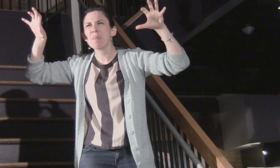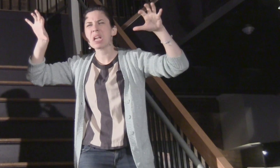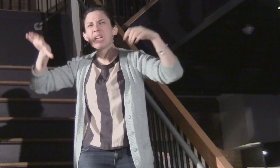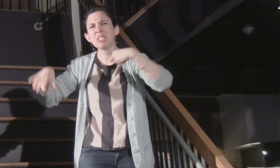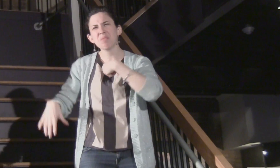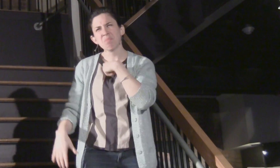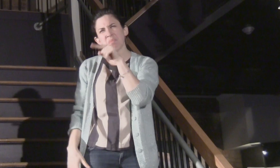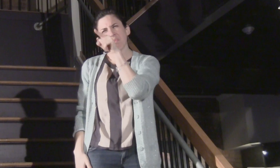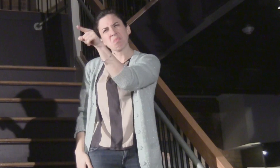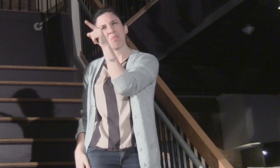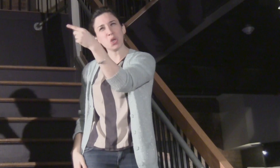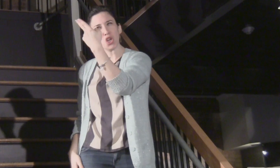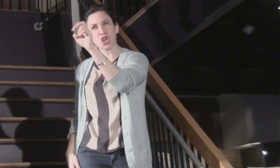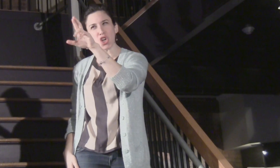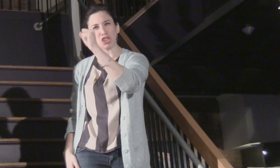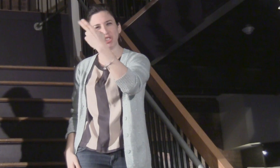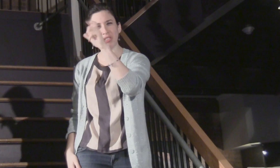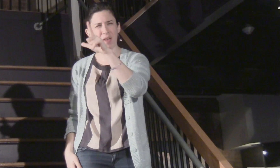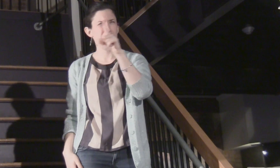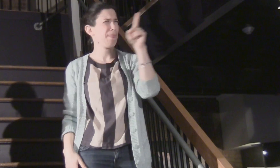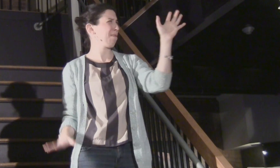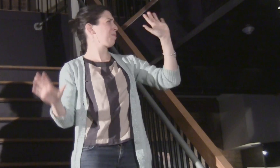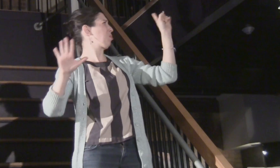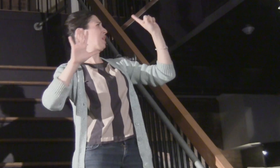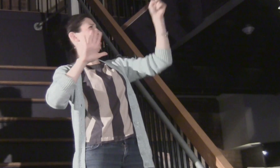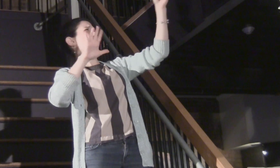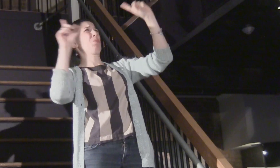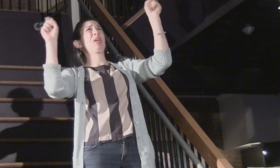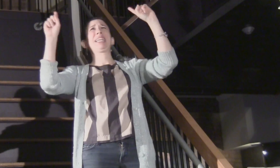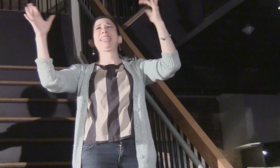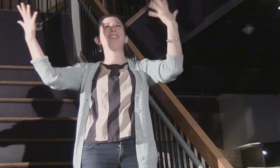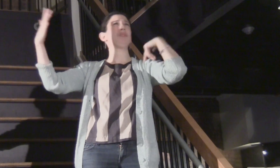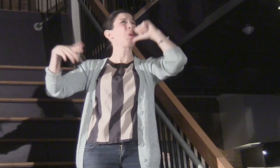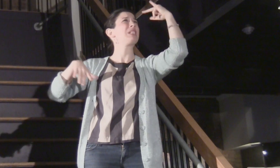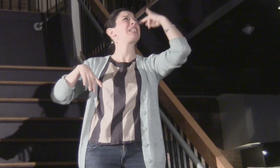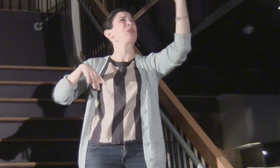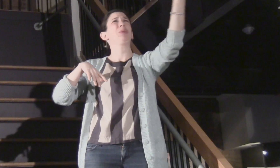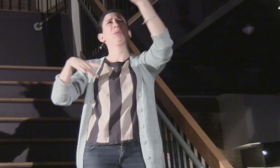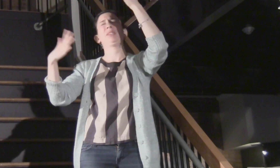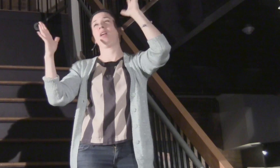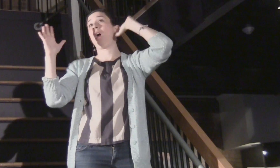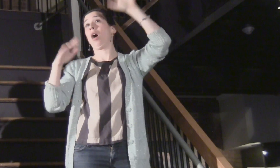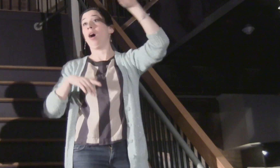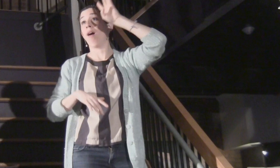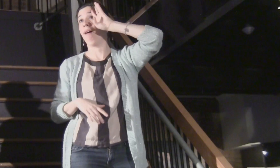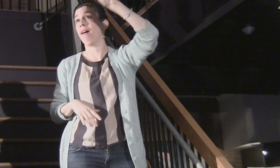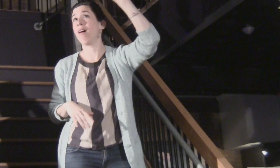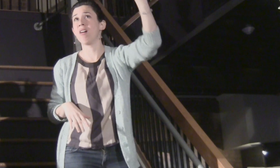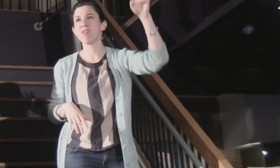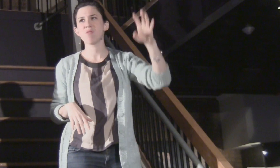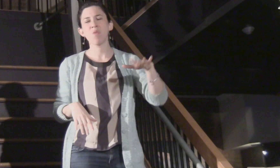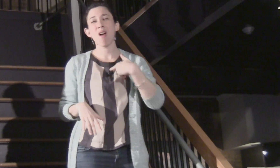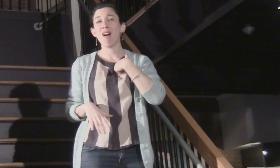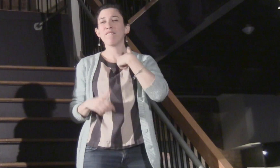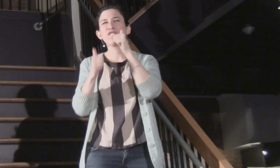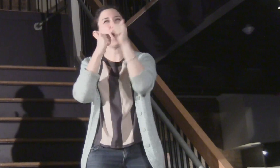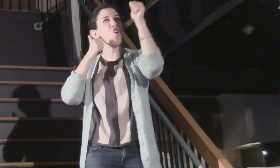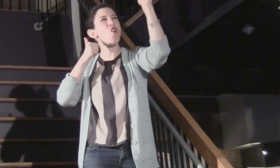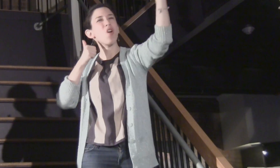the goblins, and you, Herschel. He's like looking, he said, where is he? He said, he's making up,